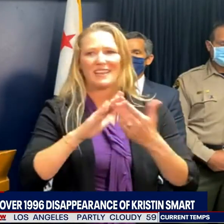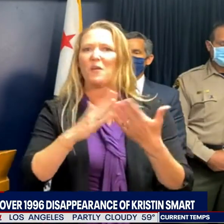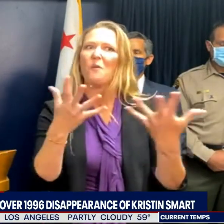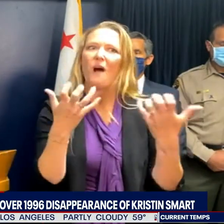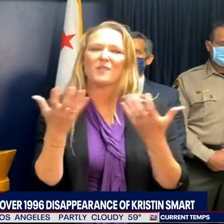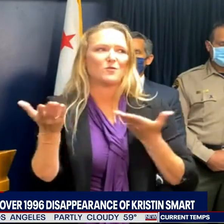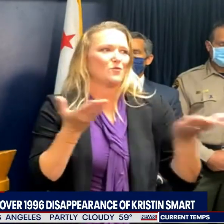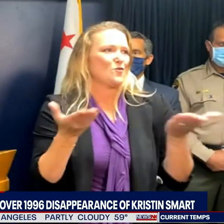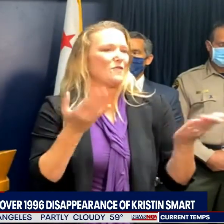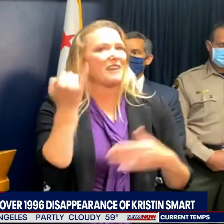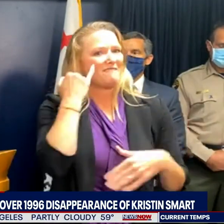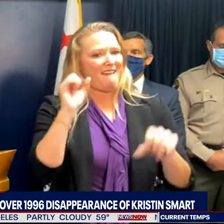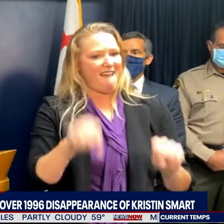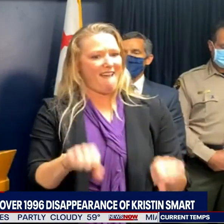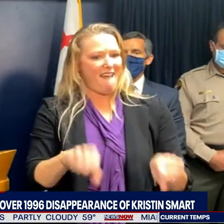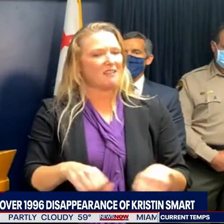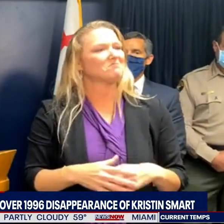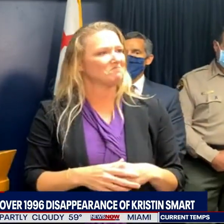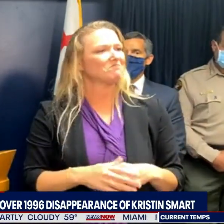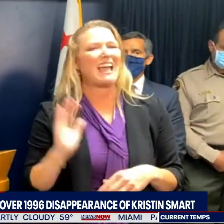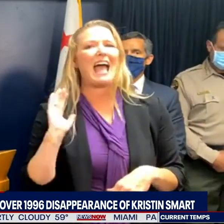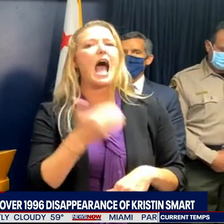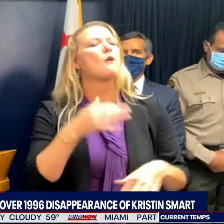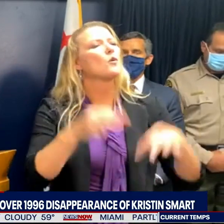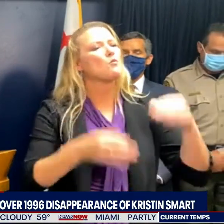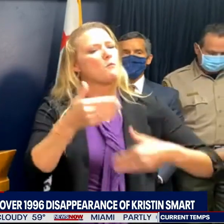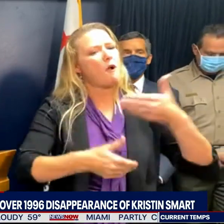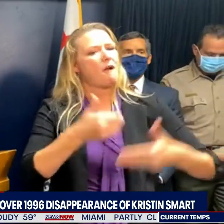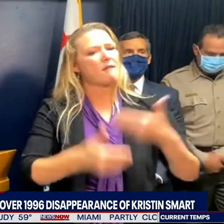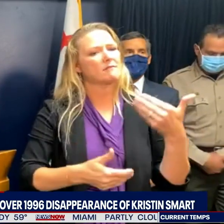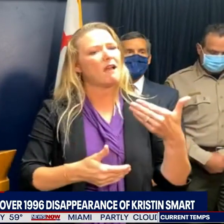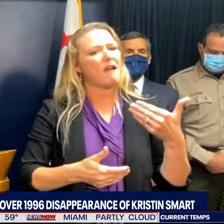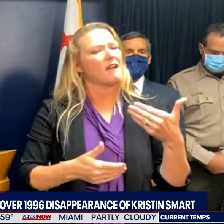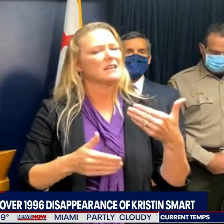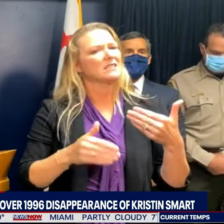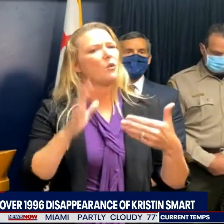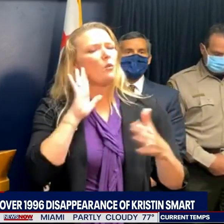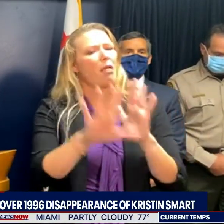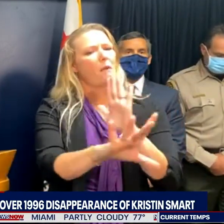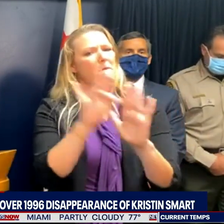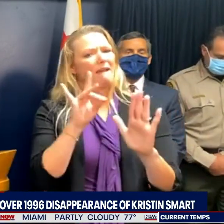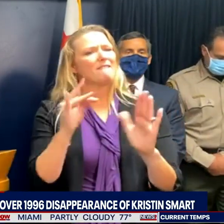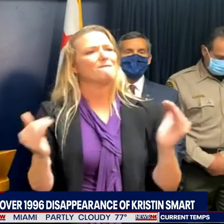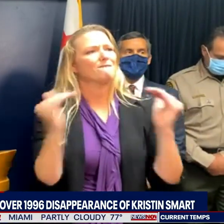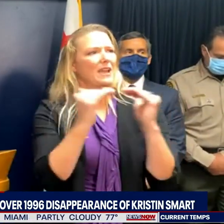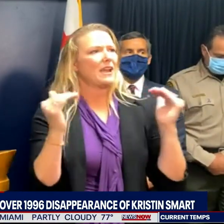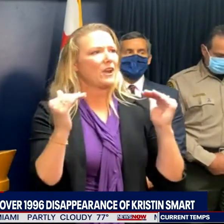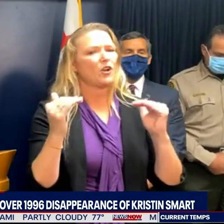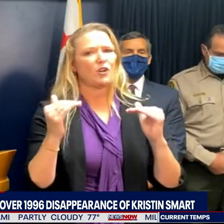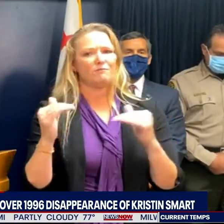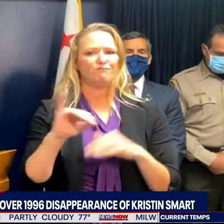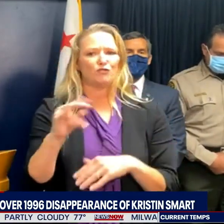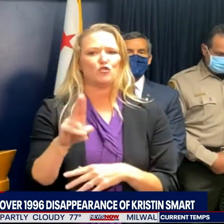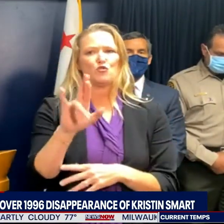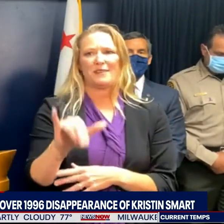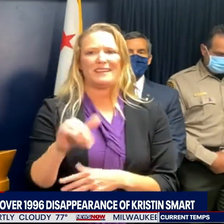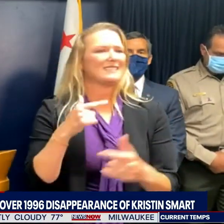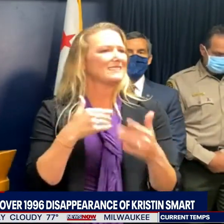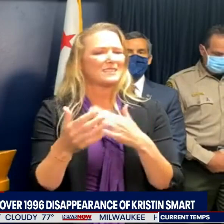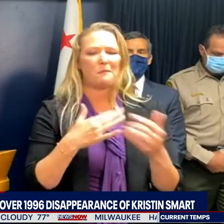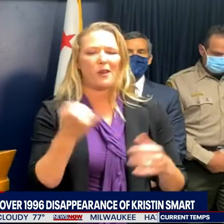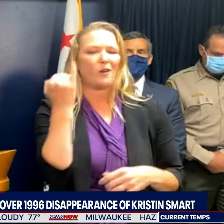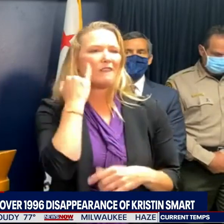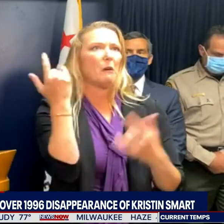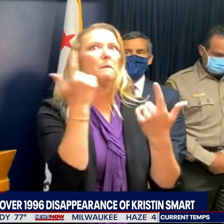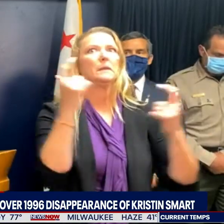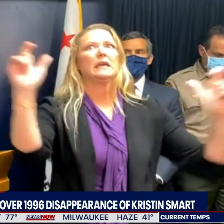do so. Our court process is designed to pick a fair jury, no matter how big or significant the case is. I'm confident that we'll